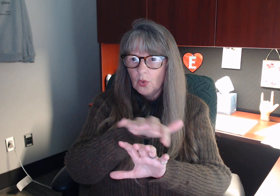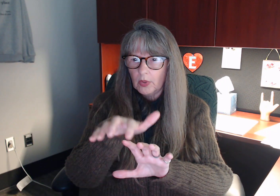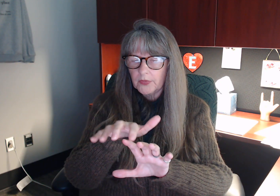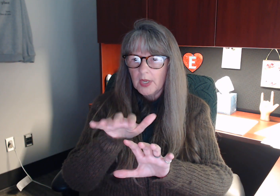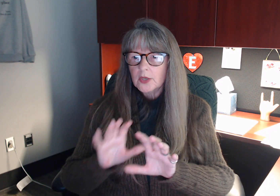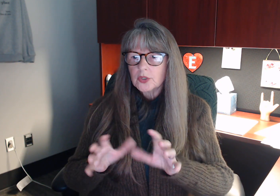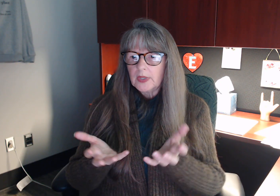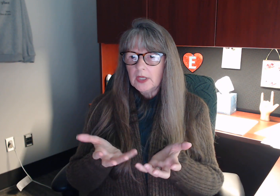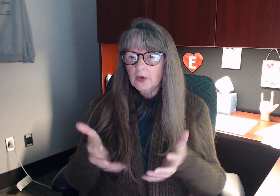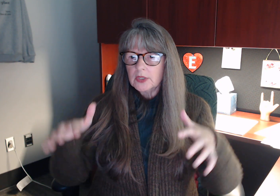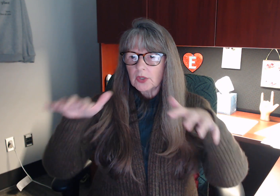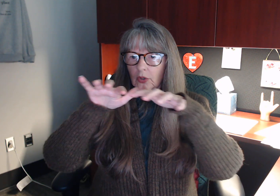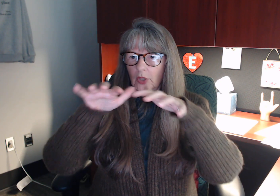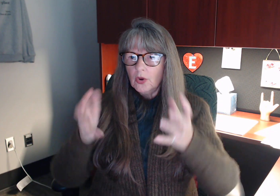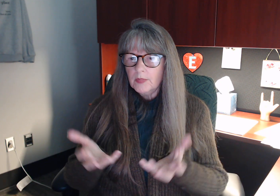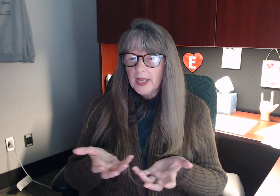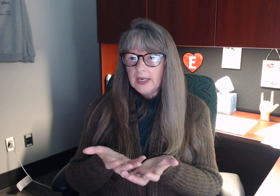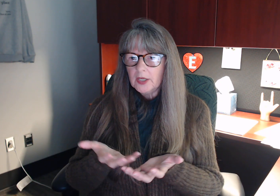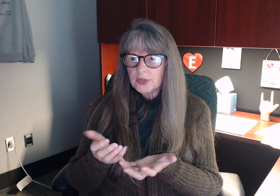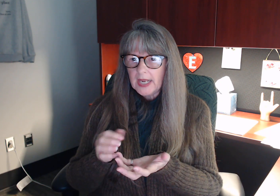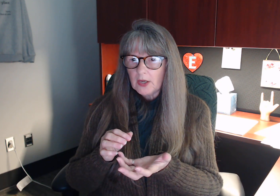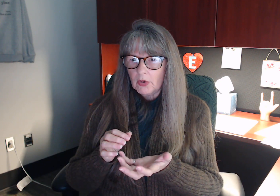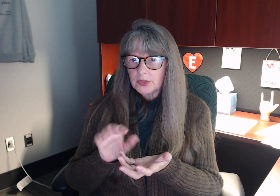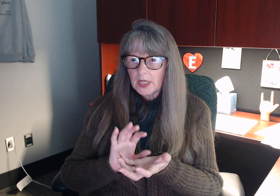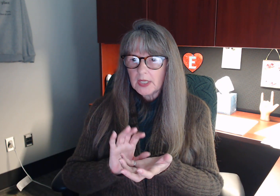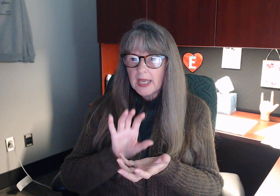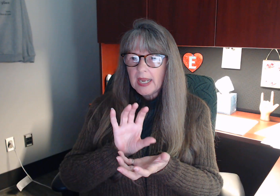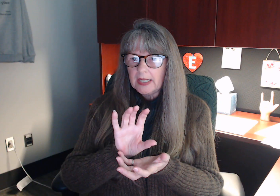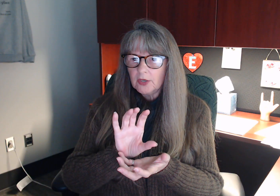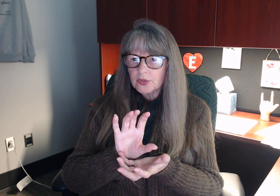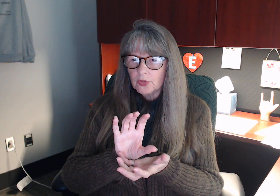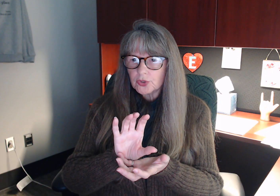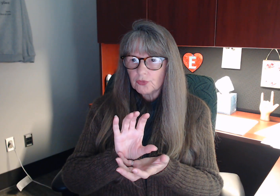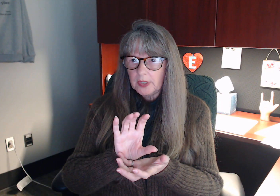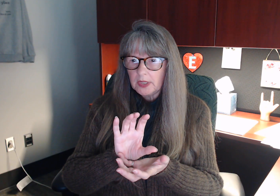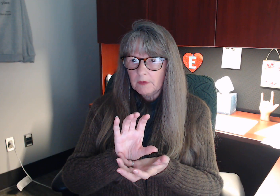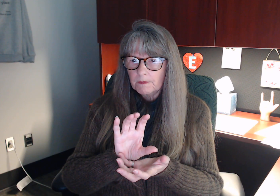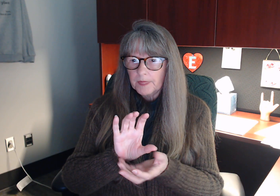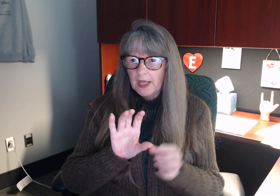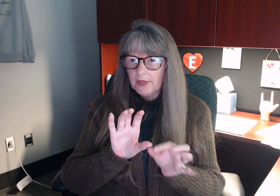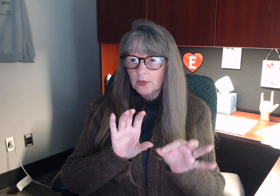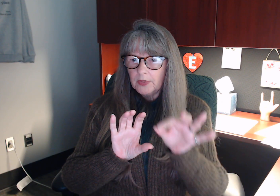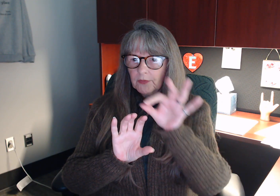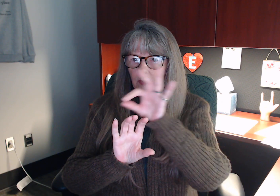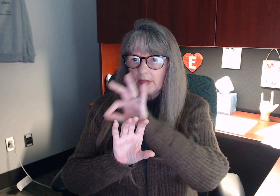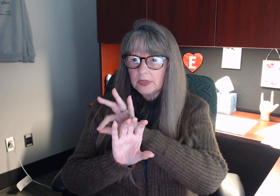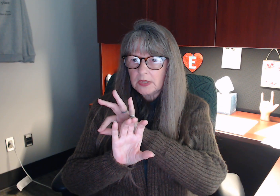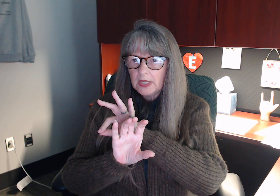north. So here is our globe, and here's the Antarctica, and here's Australia, and then the reef around it, and